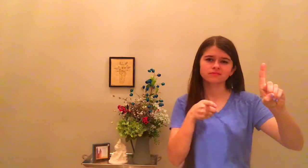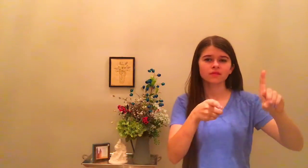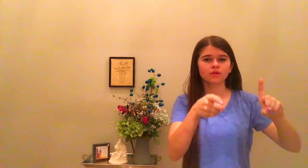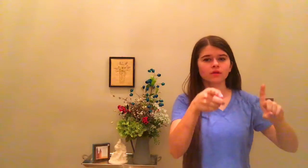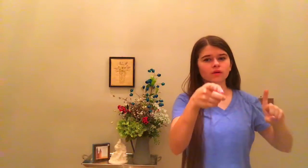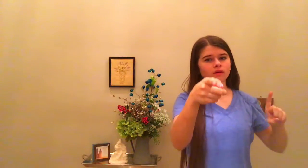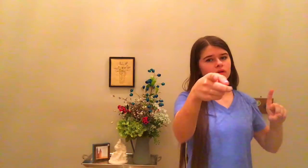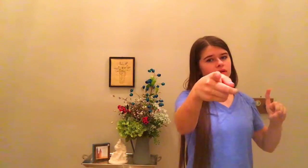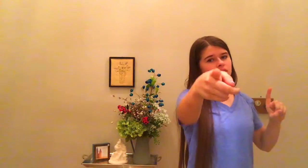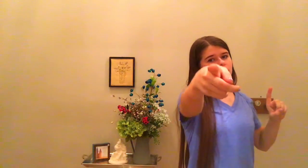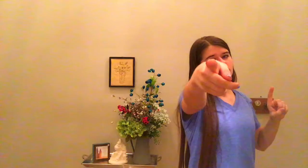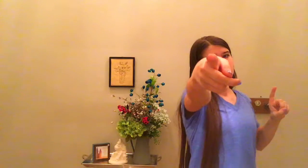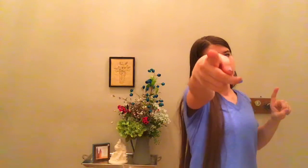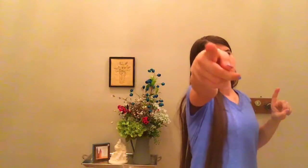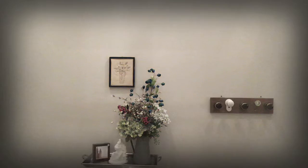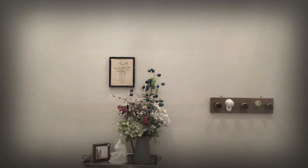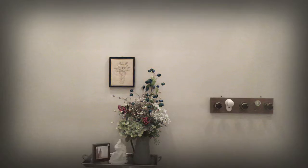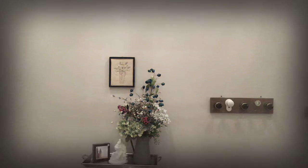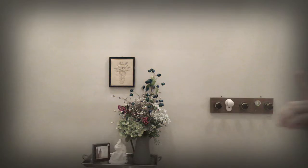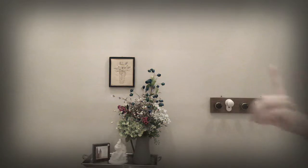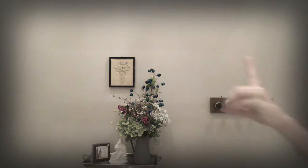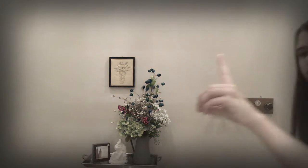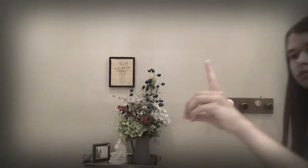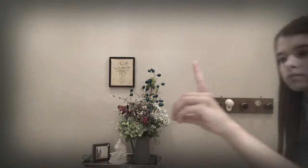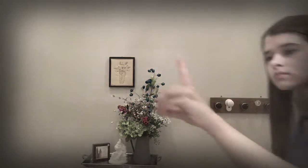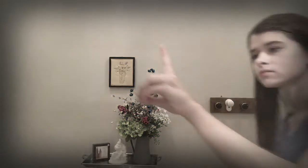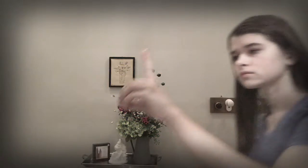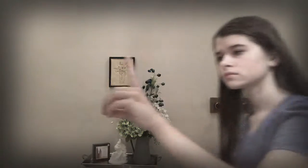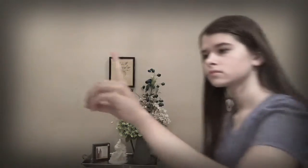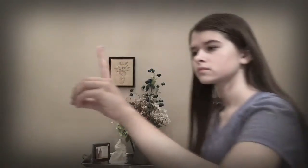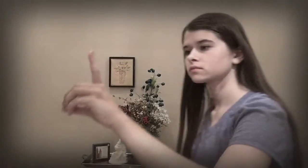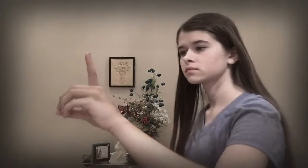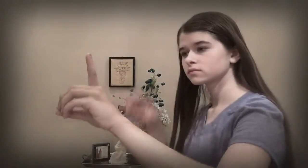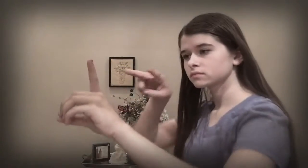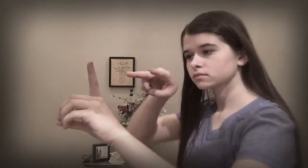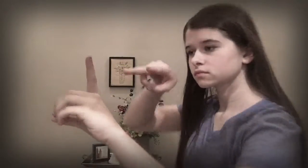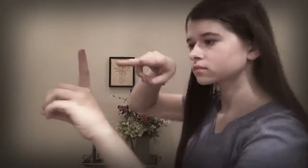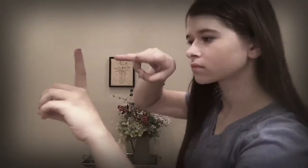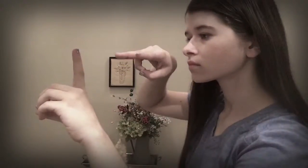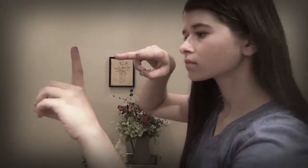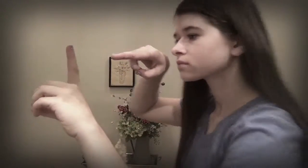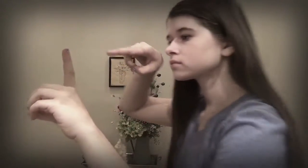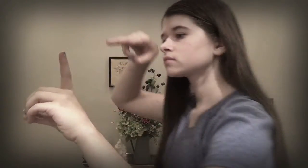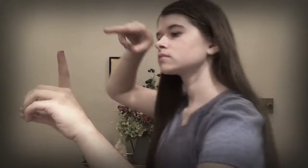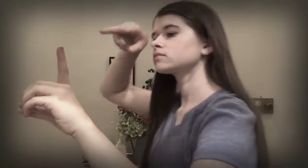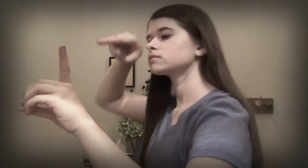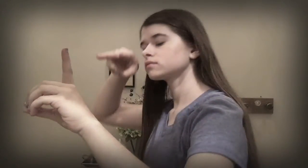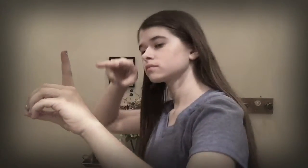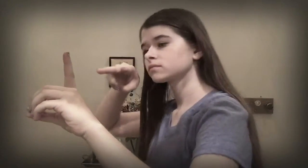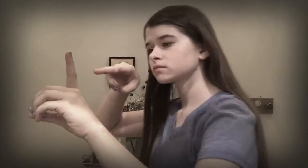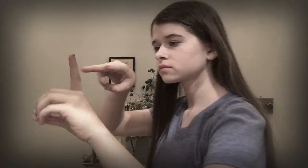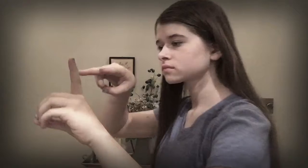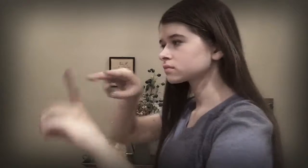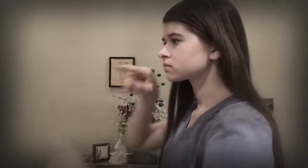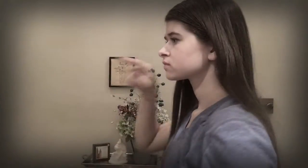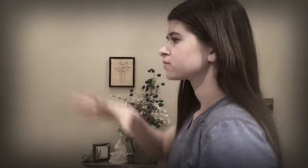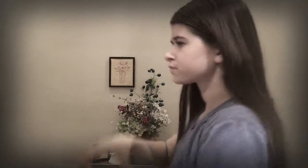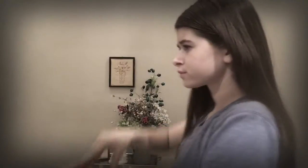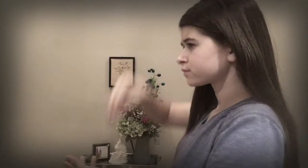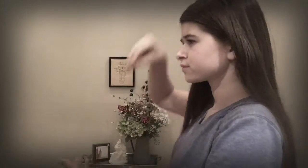you But if you walk the footsteps of a stranger You'll